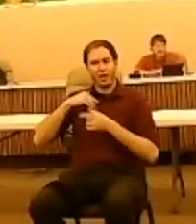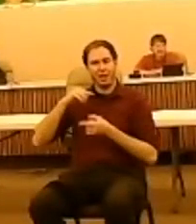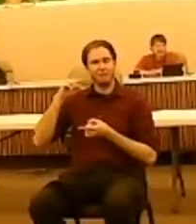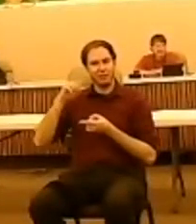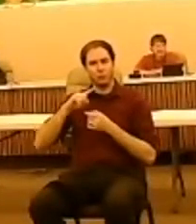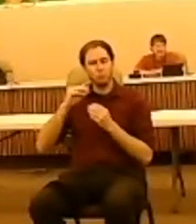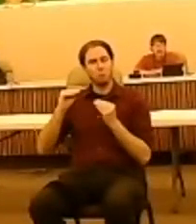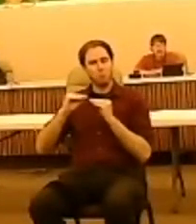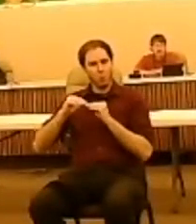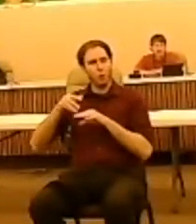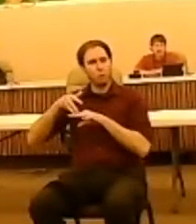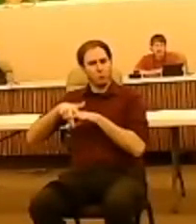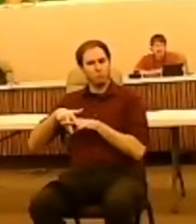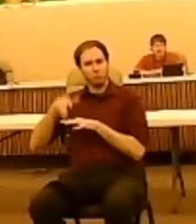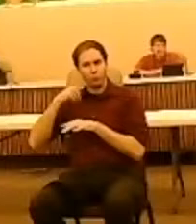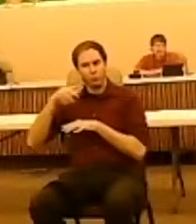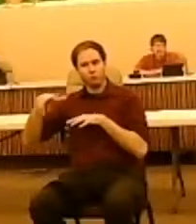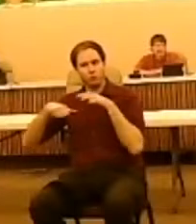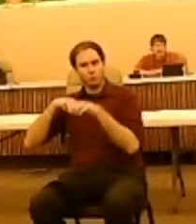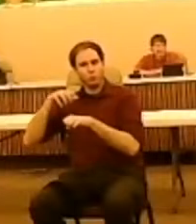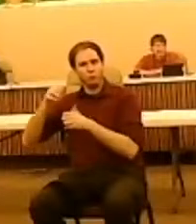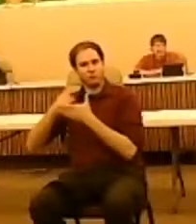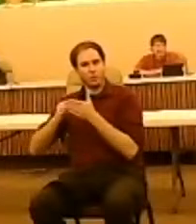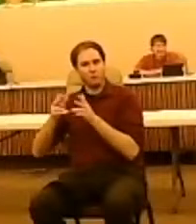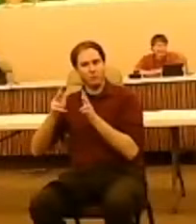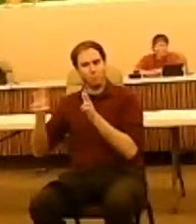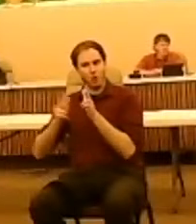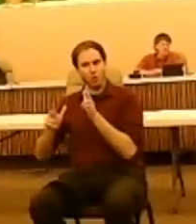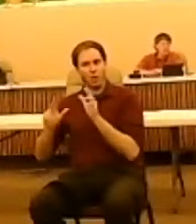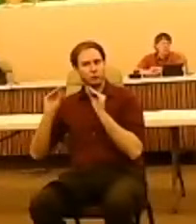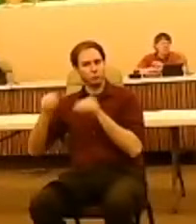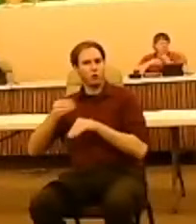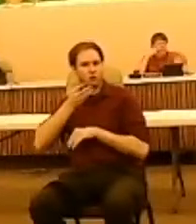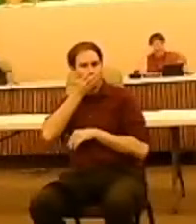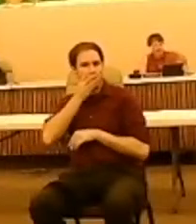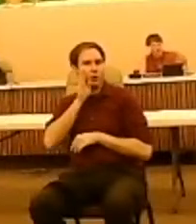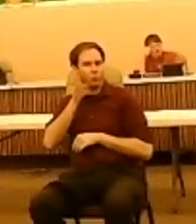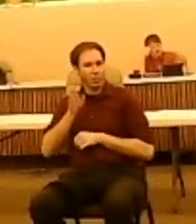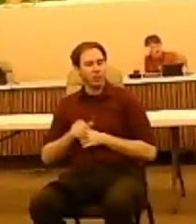project's done because they're removing some of the parking lot and putting in grass. So,